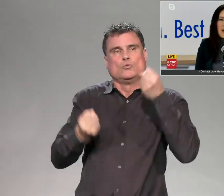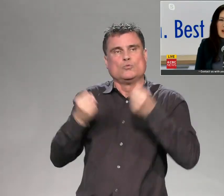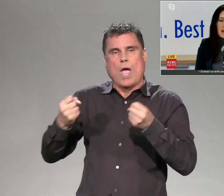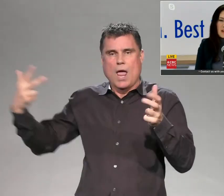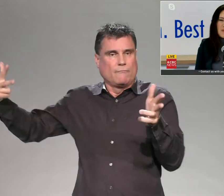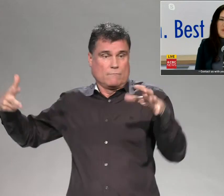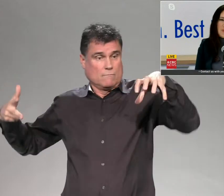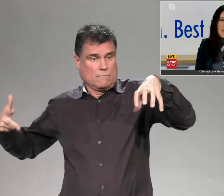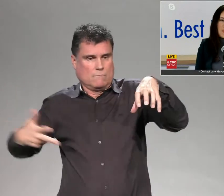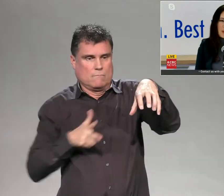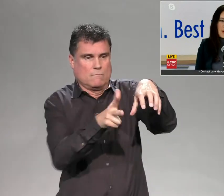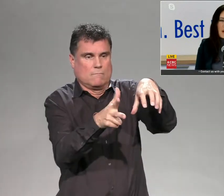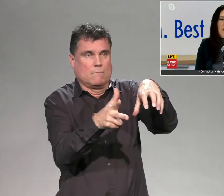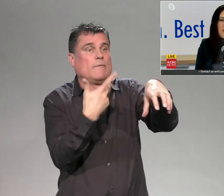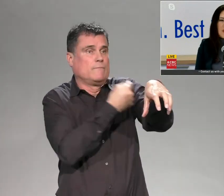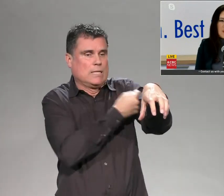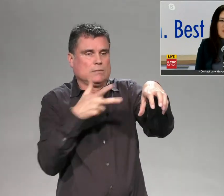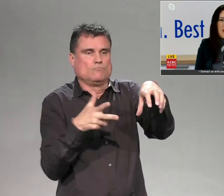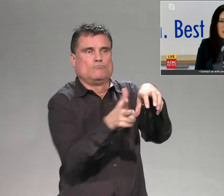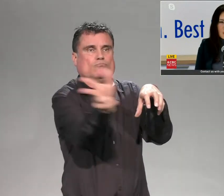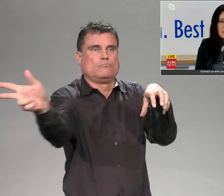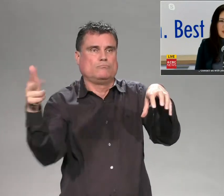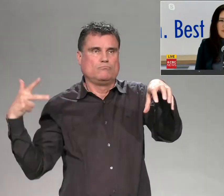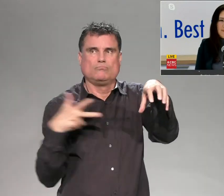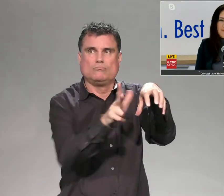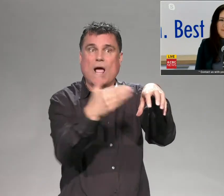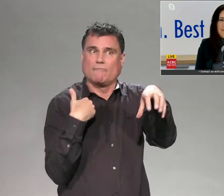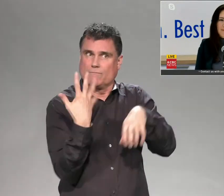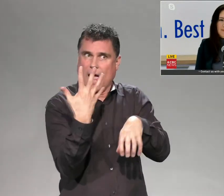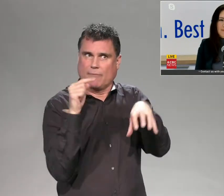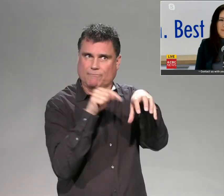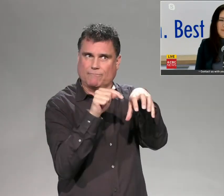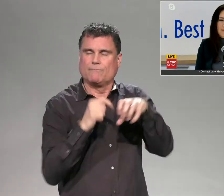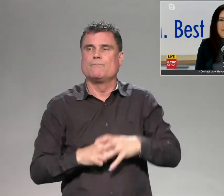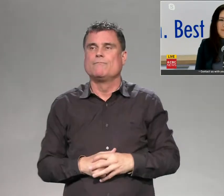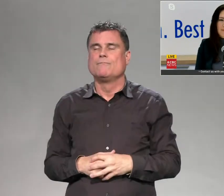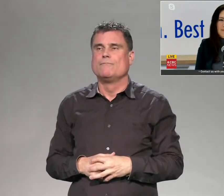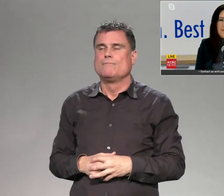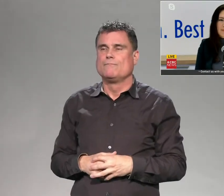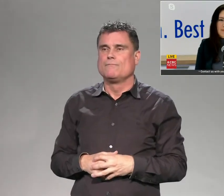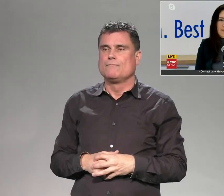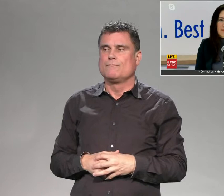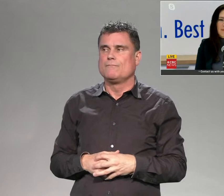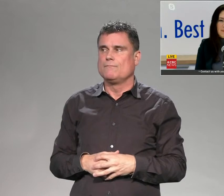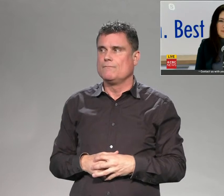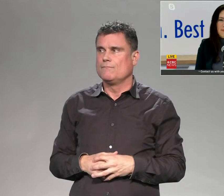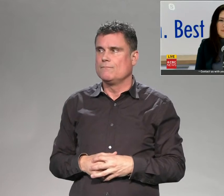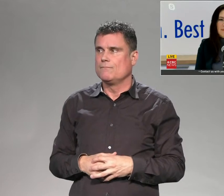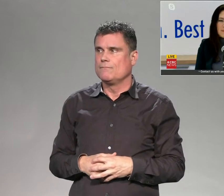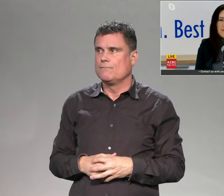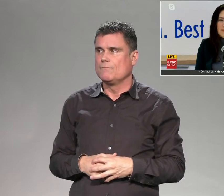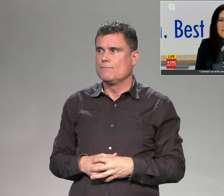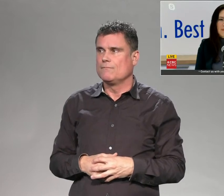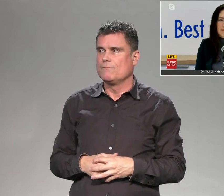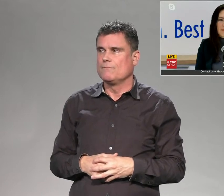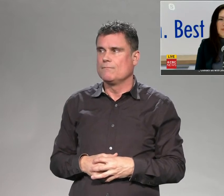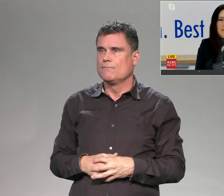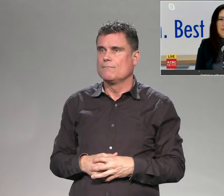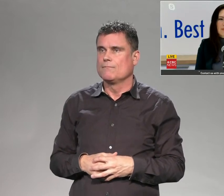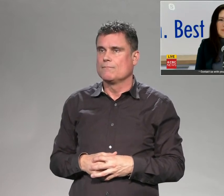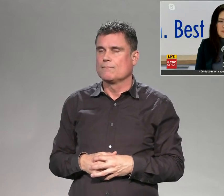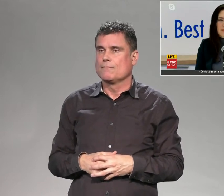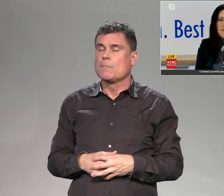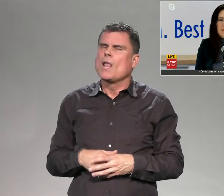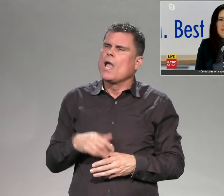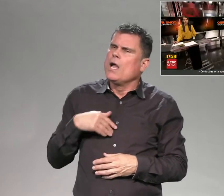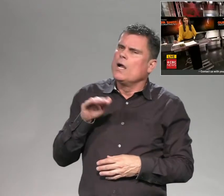homebound individuals with outreach into their homes. A very brief follow-up, if I can. Will those seniors be able to arrange those home